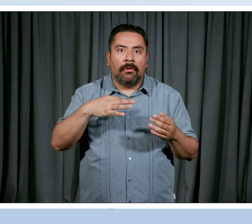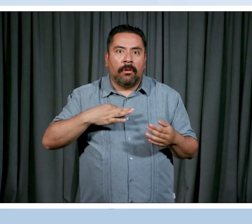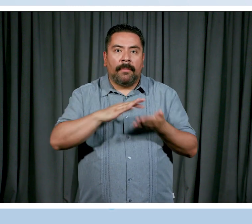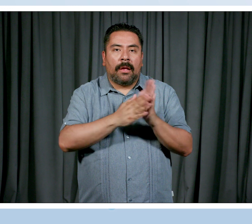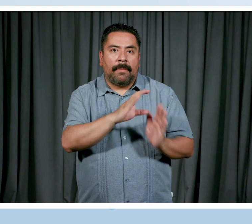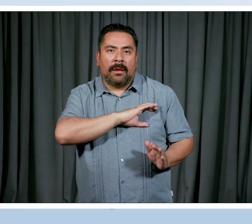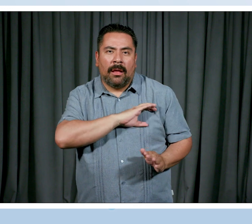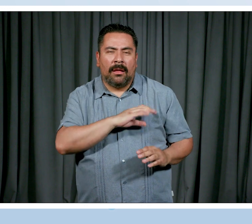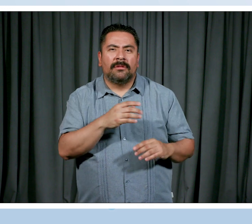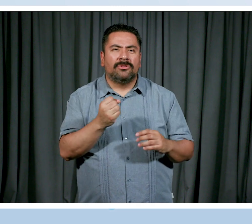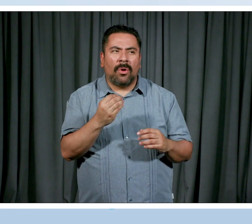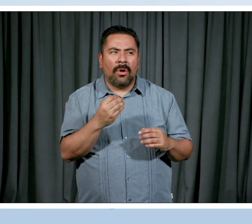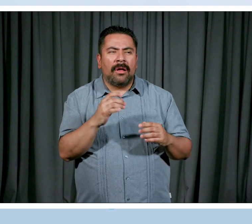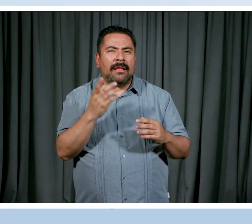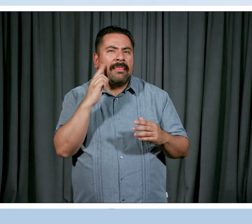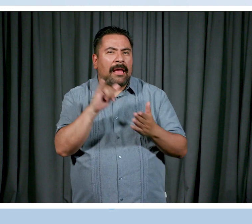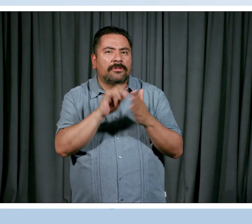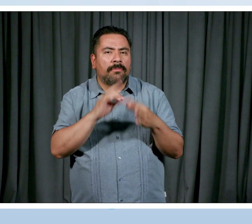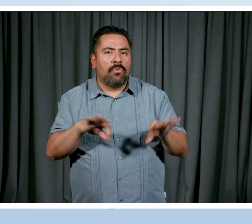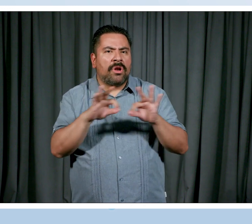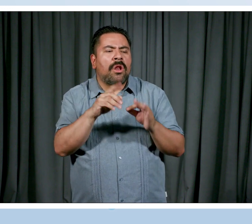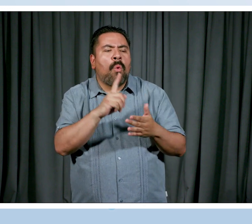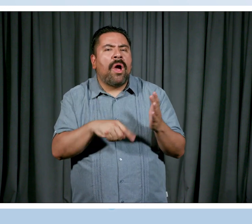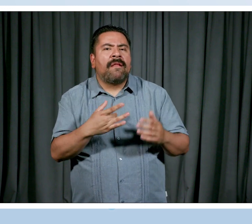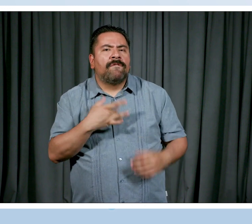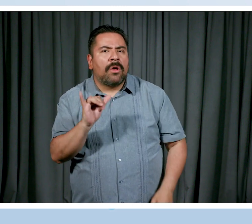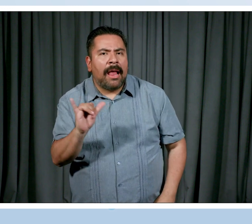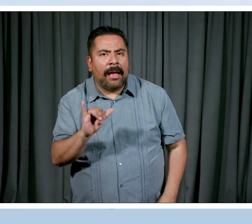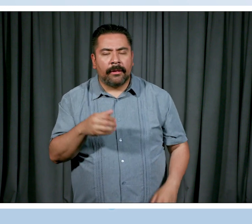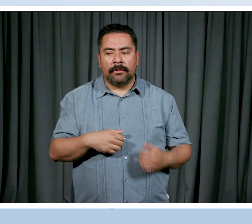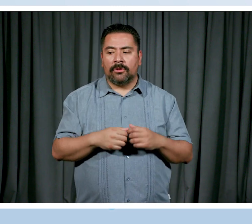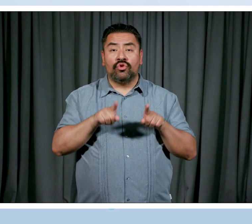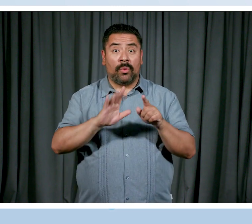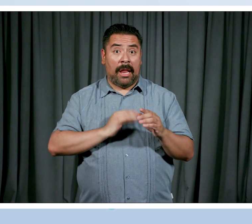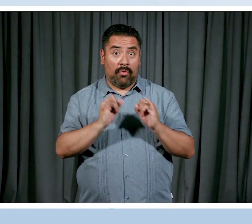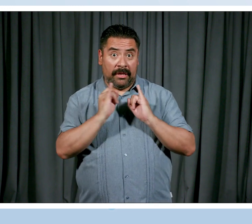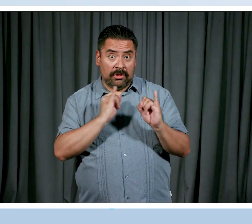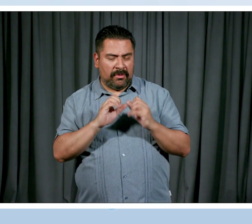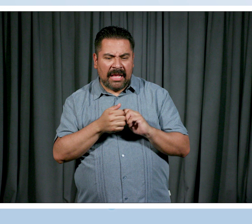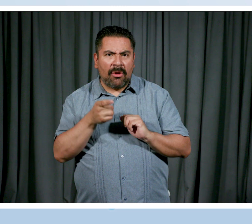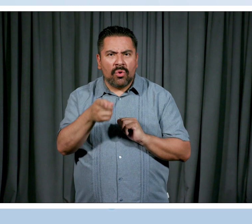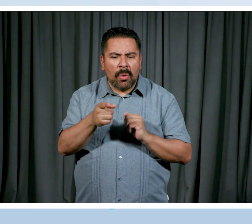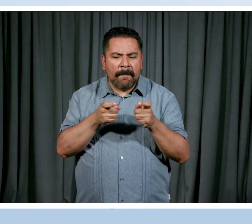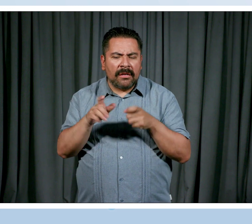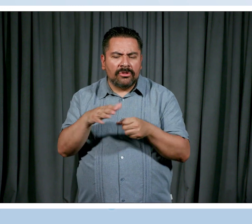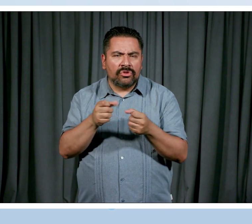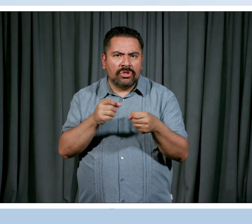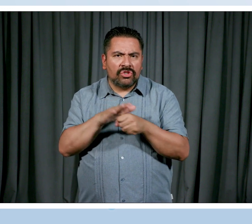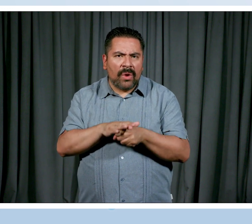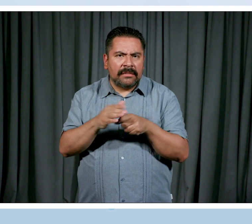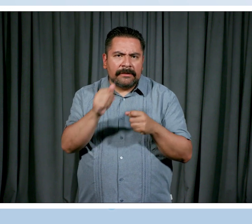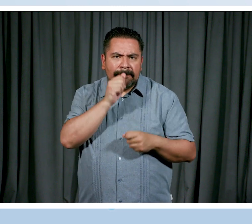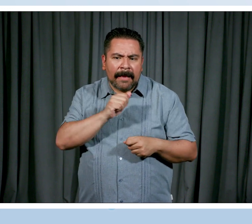of information too. What does this feel like? I think that we always ask everybody in interviews, for example, how do you manage your stress tolerance?